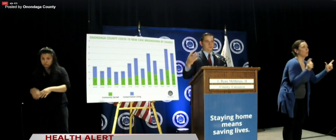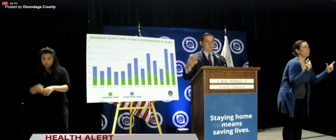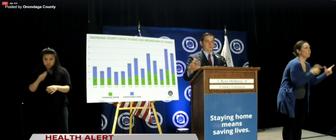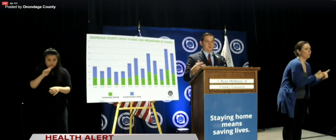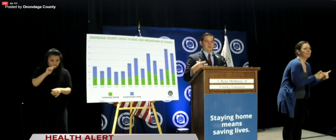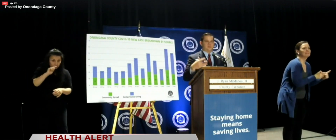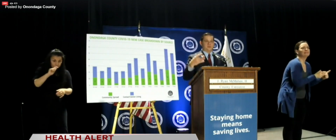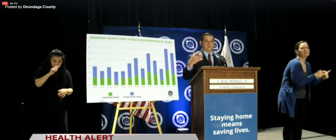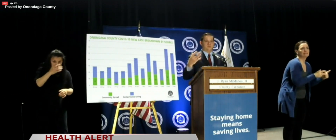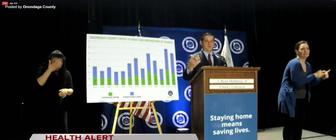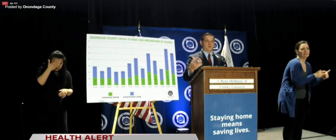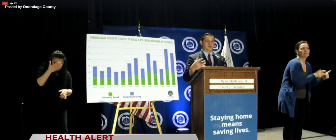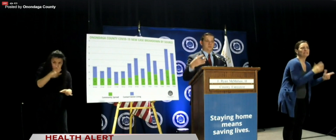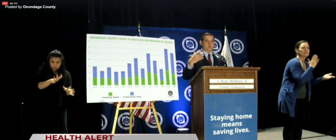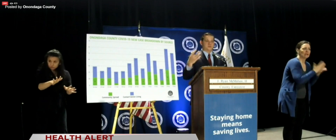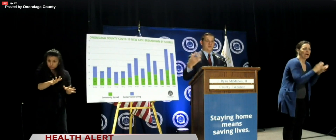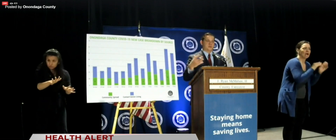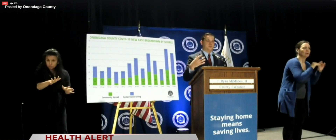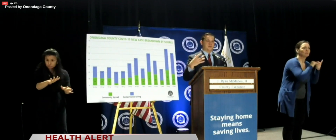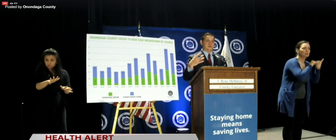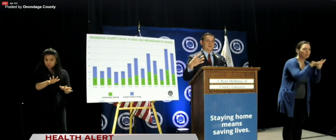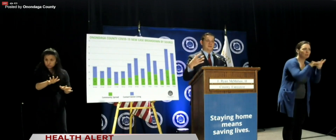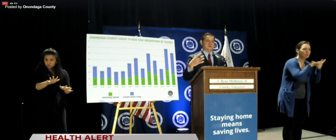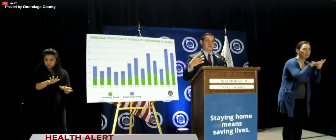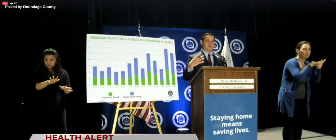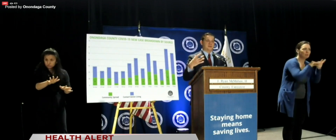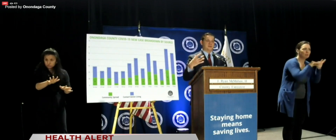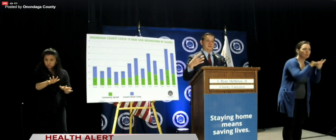there'll be a level of immunity built up that the second wave